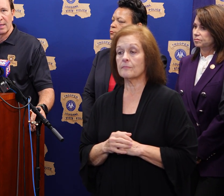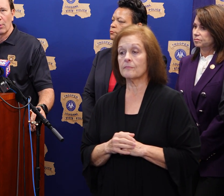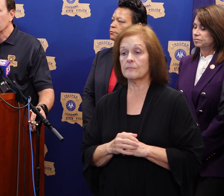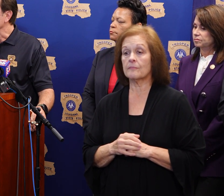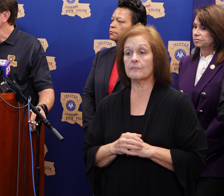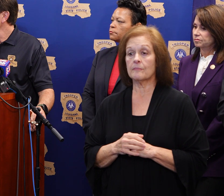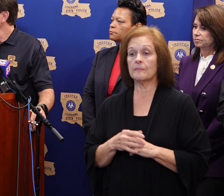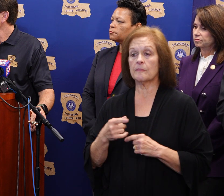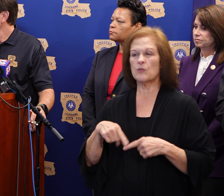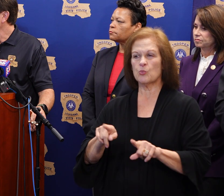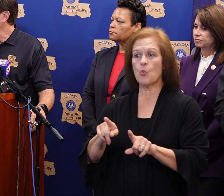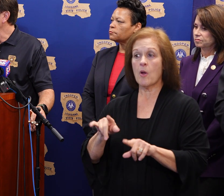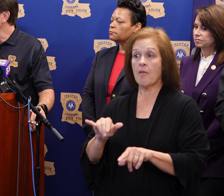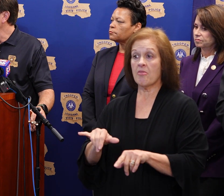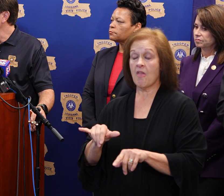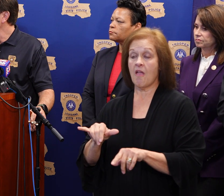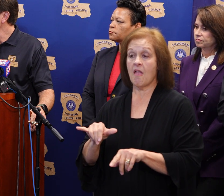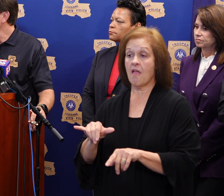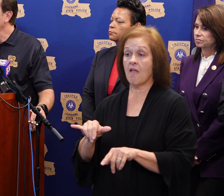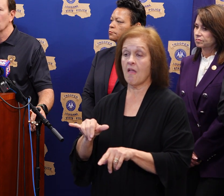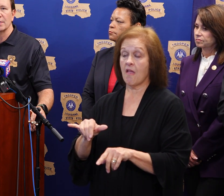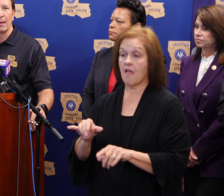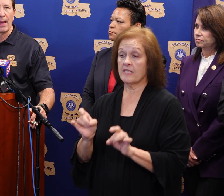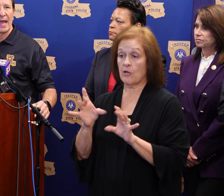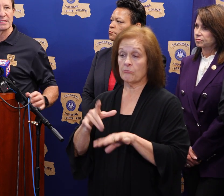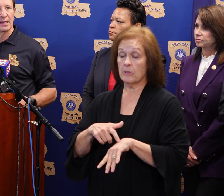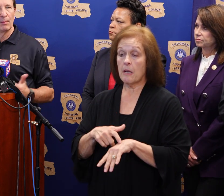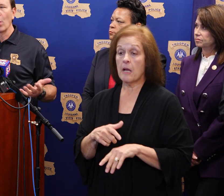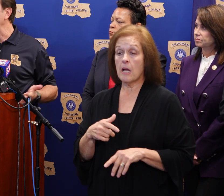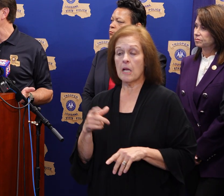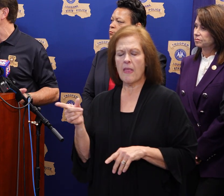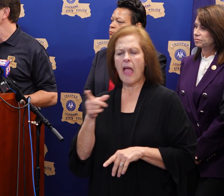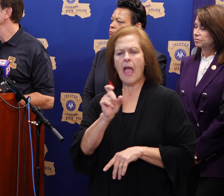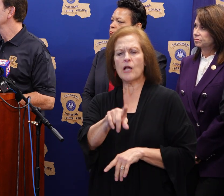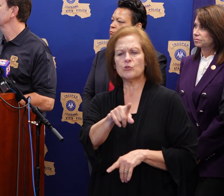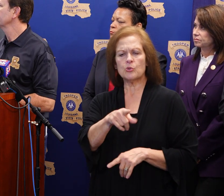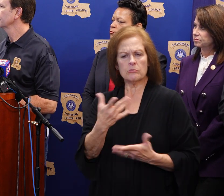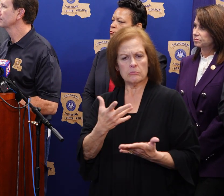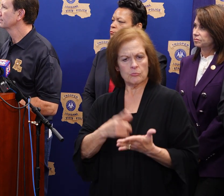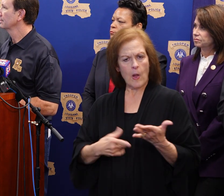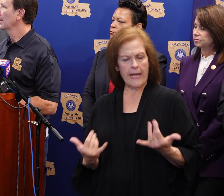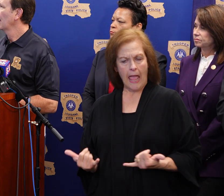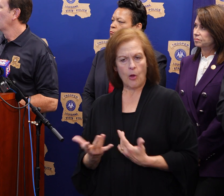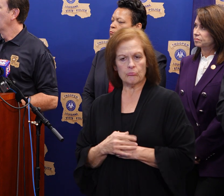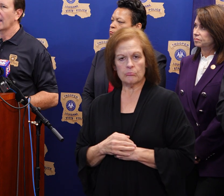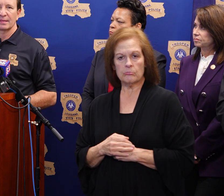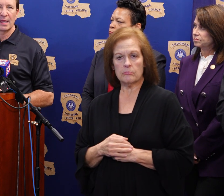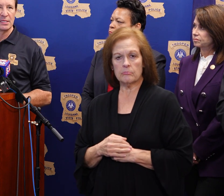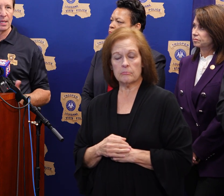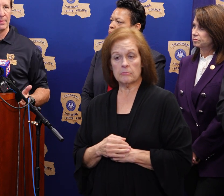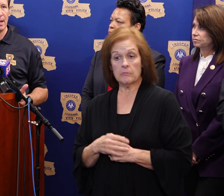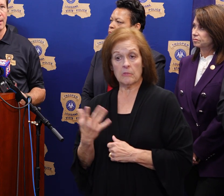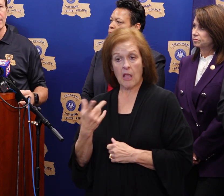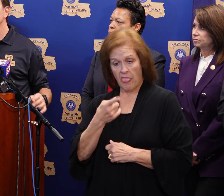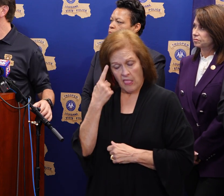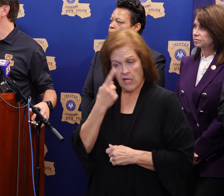act of terrorism. And they closed out by asking him, what now? And I think he summed it up. He said,